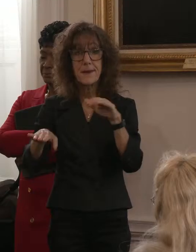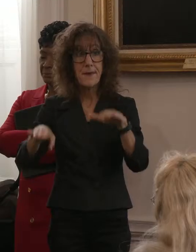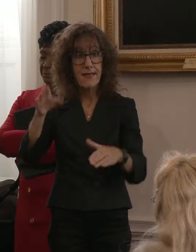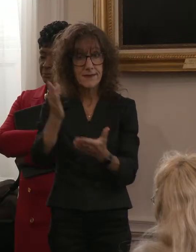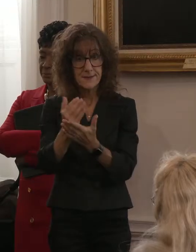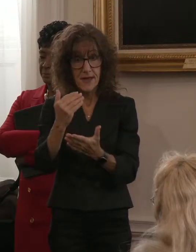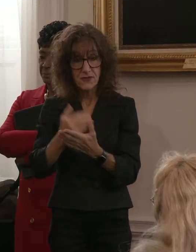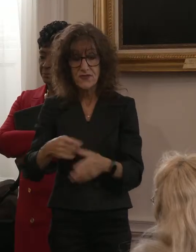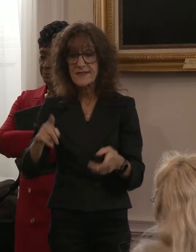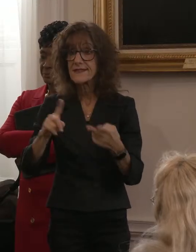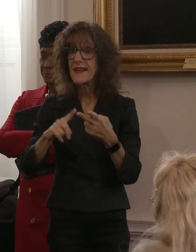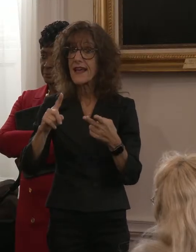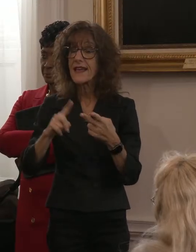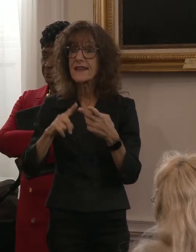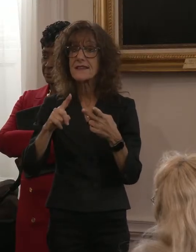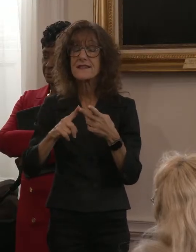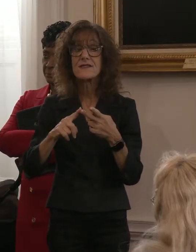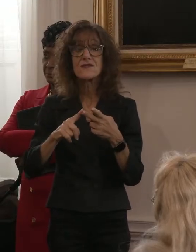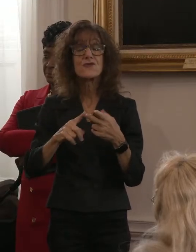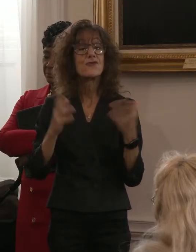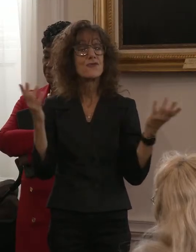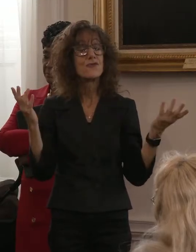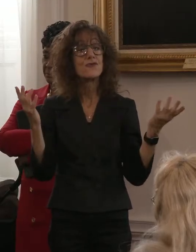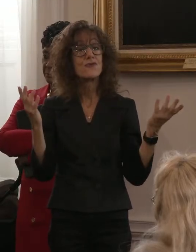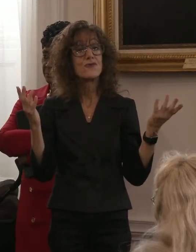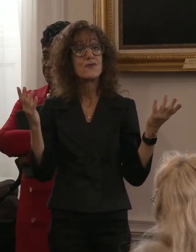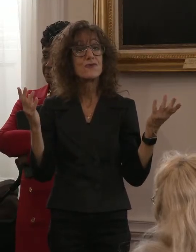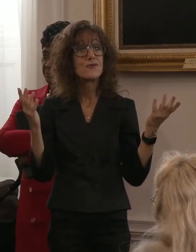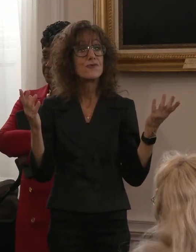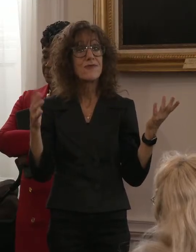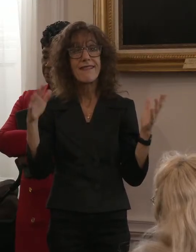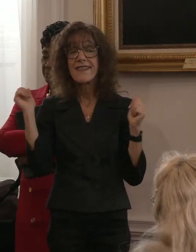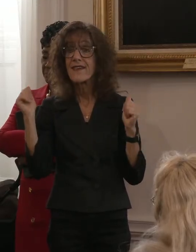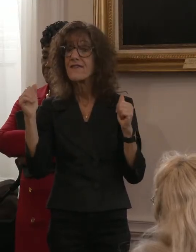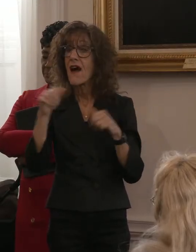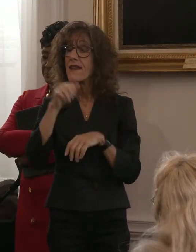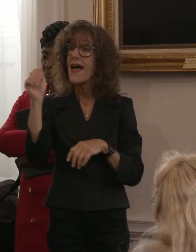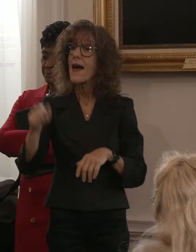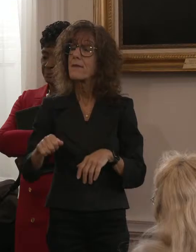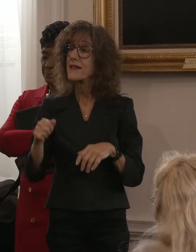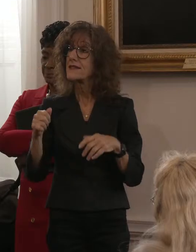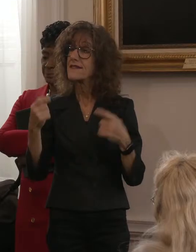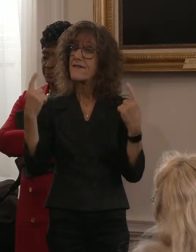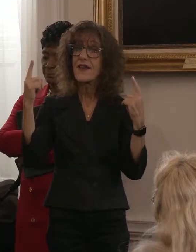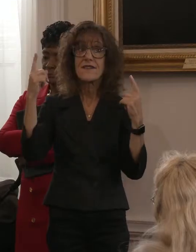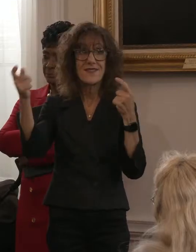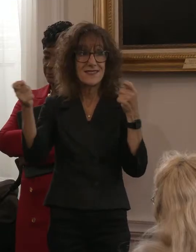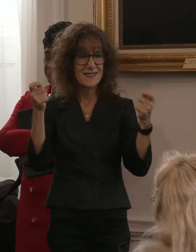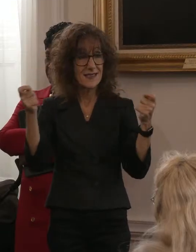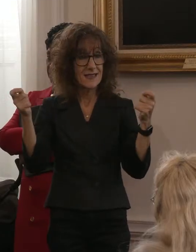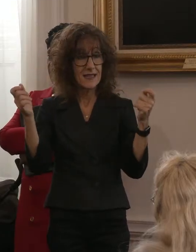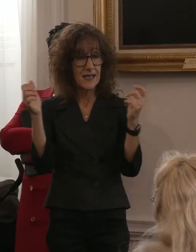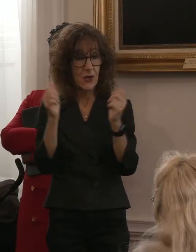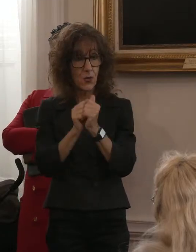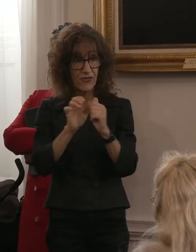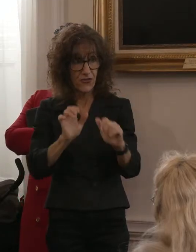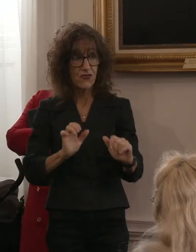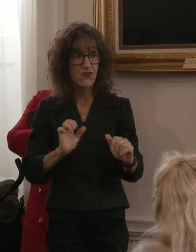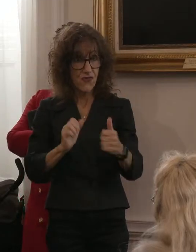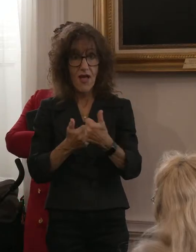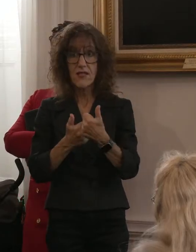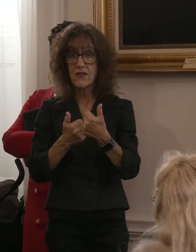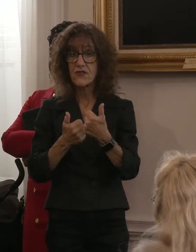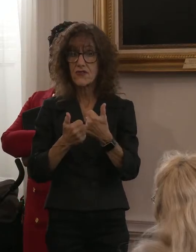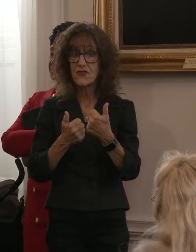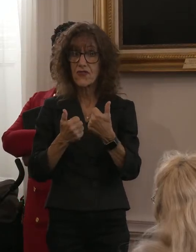second was to leave Annapolis having been able to effectively deal with the challenge that is